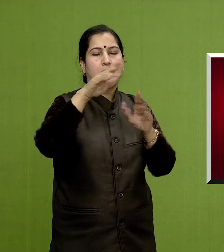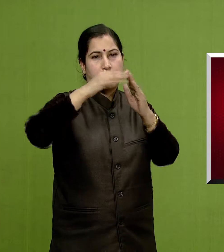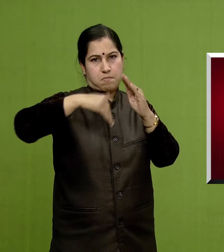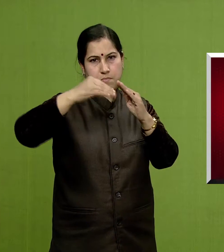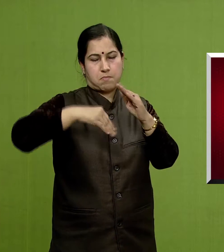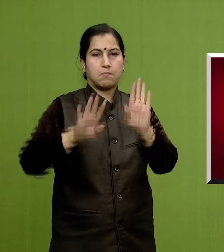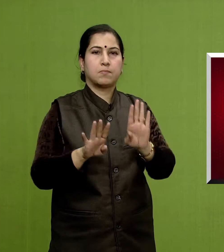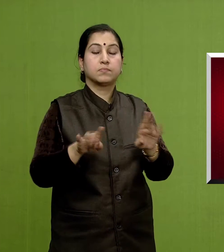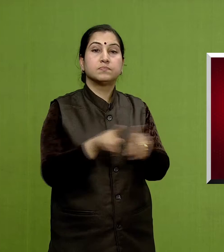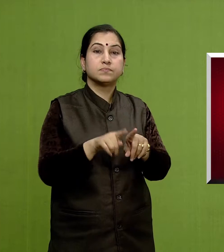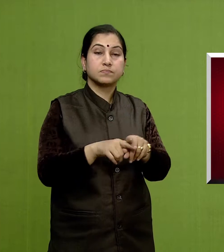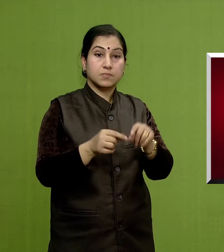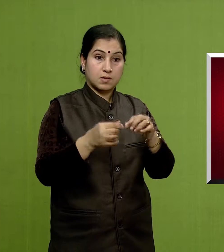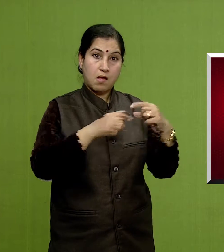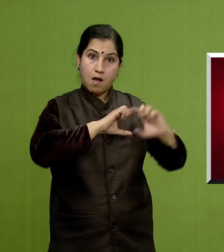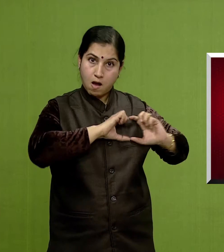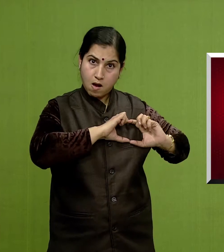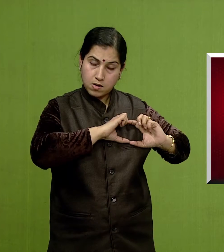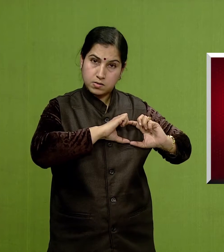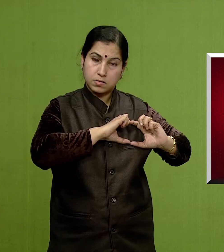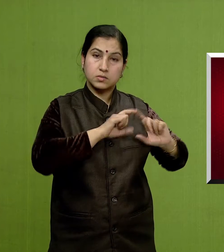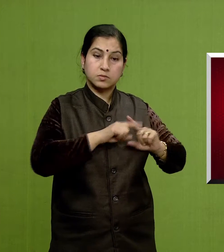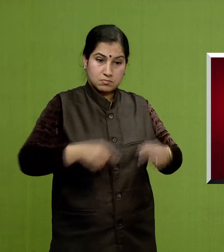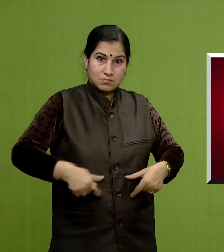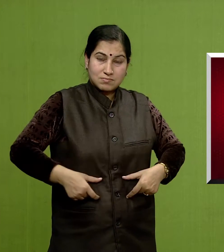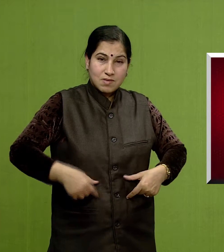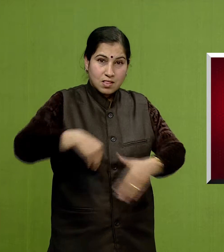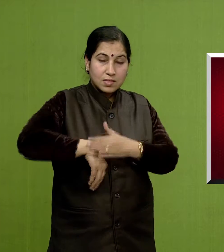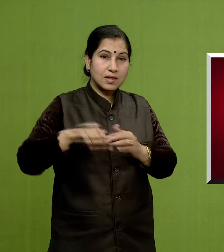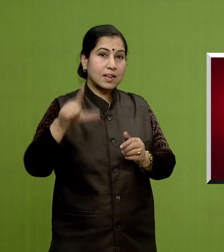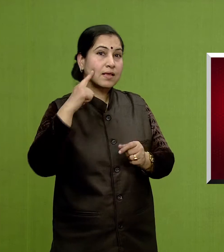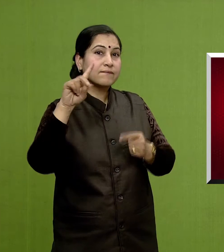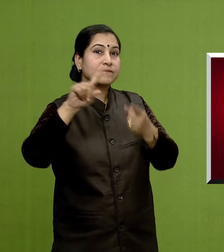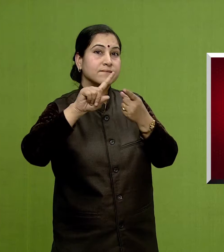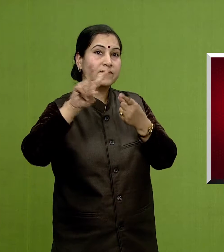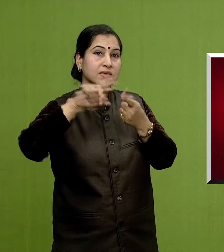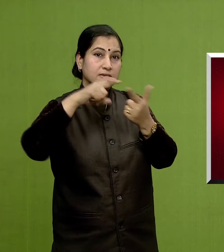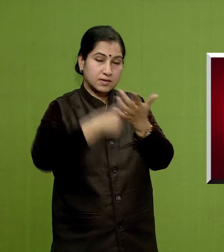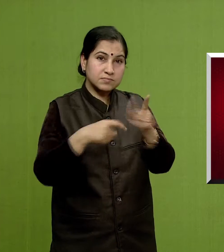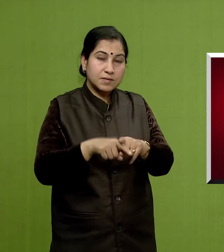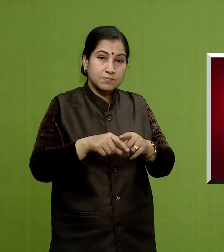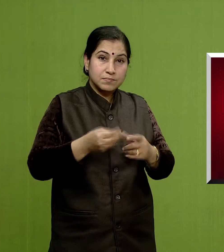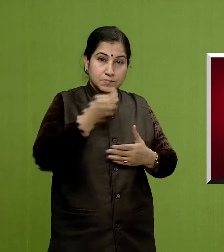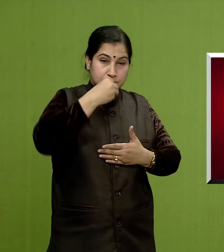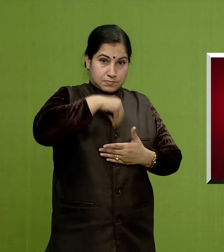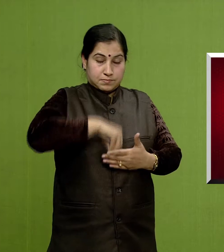whereas heart, liver, and digestive system grow